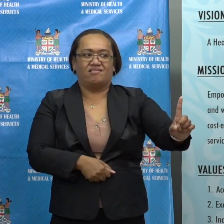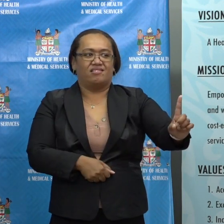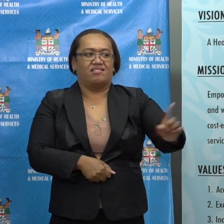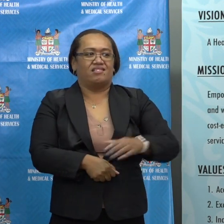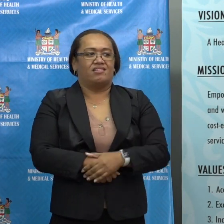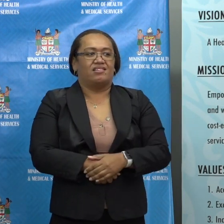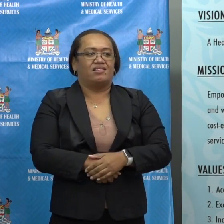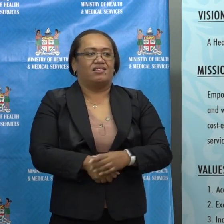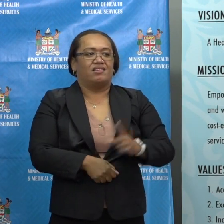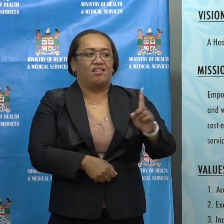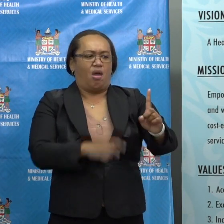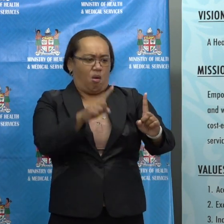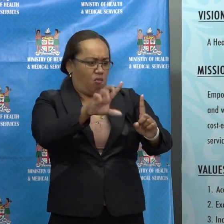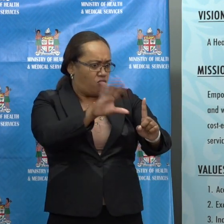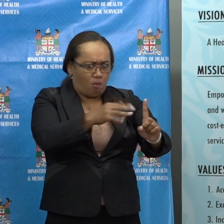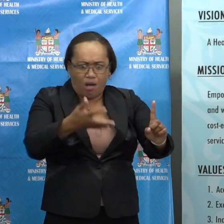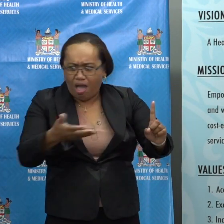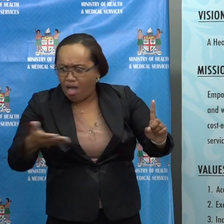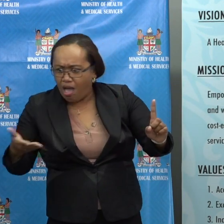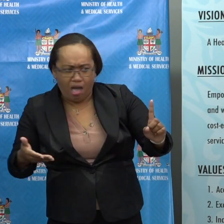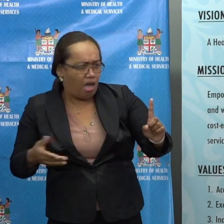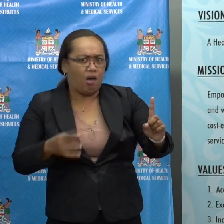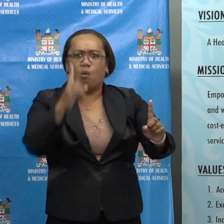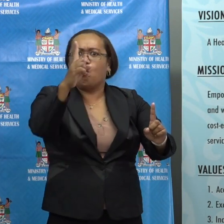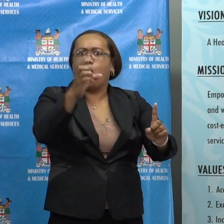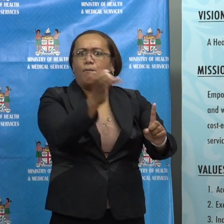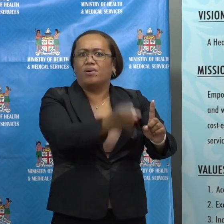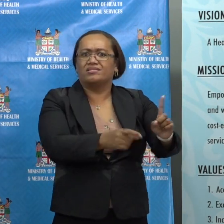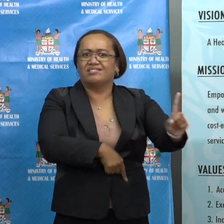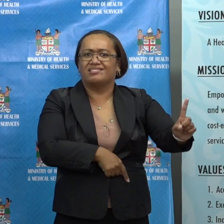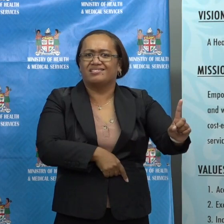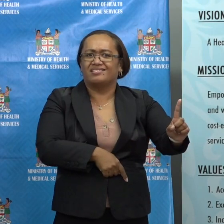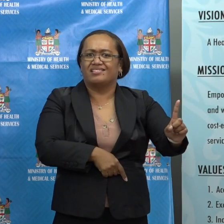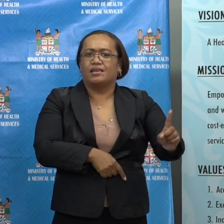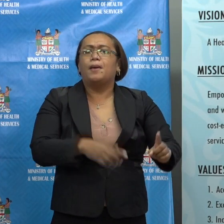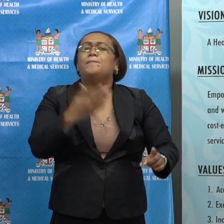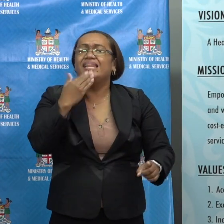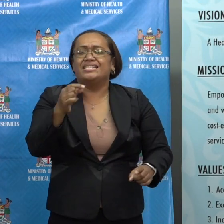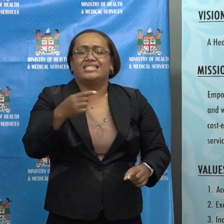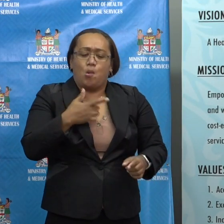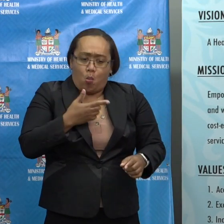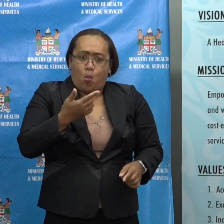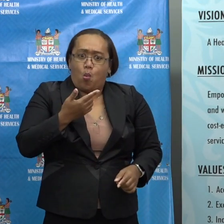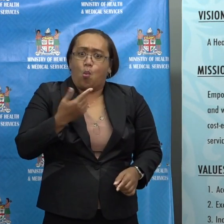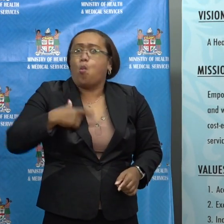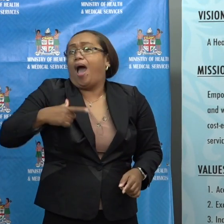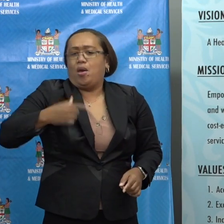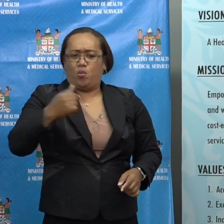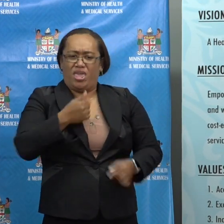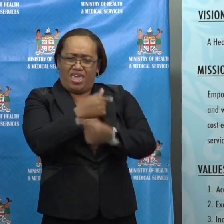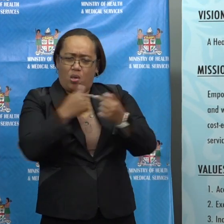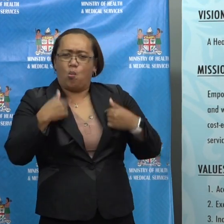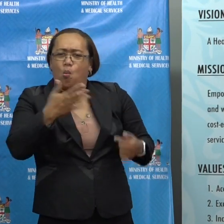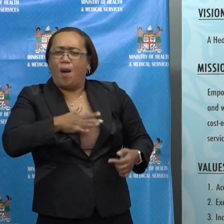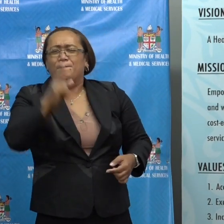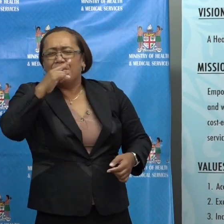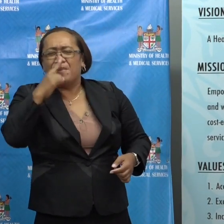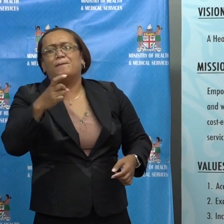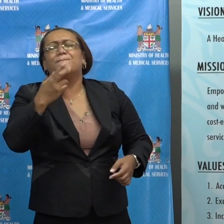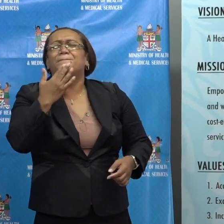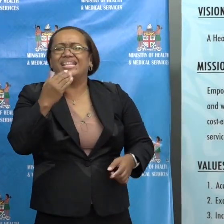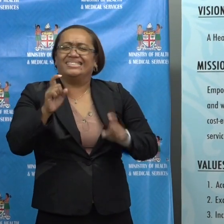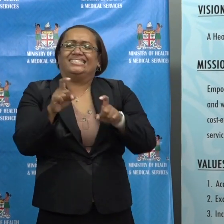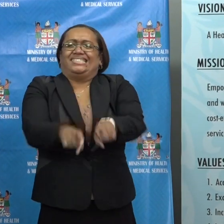concerning us, and we want a good lockdown. We actually want people to keep still, so that again we can start moving